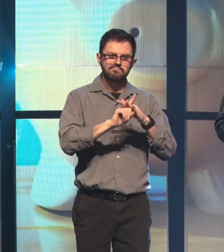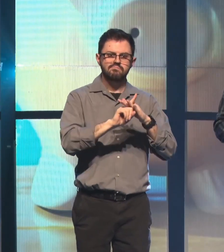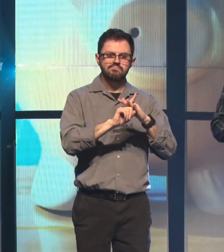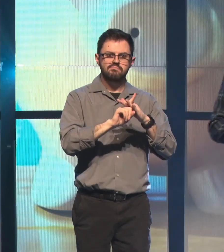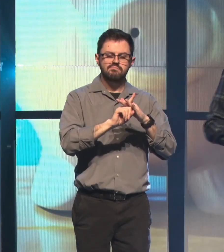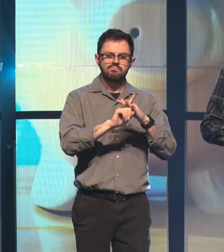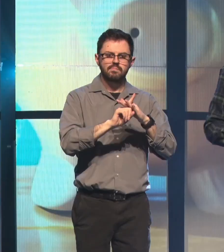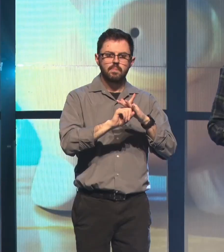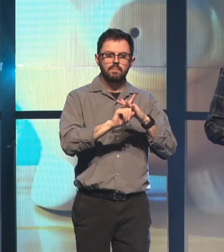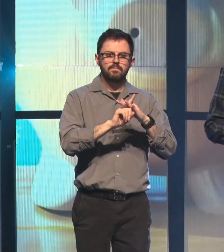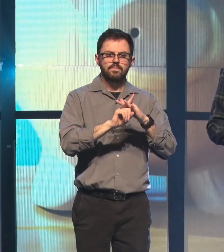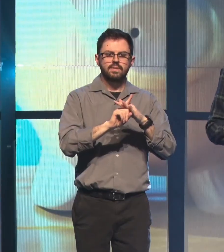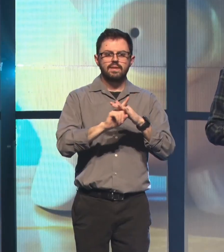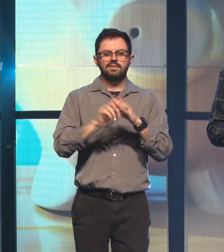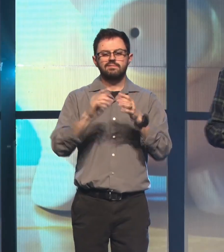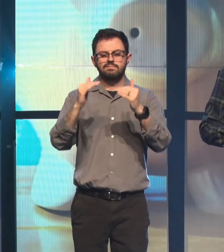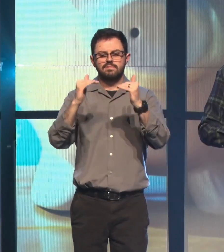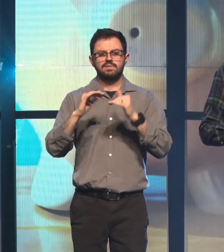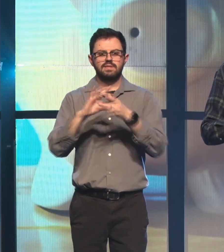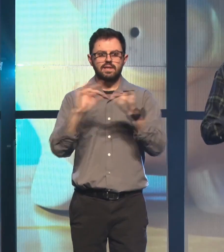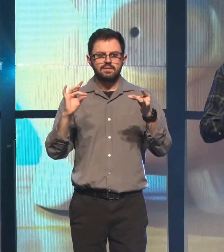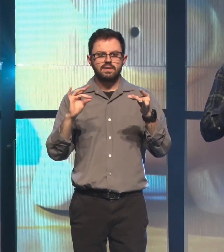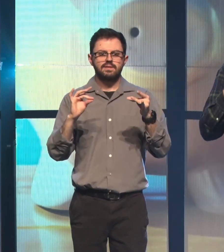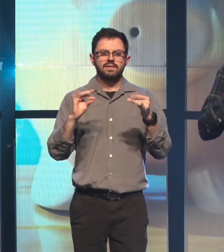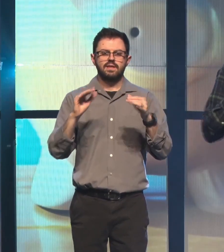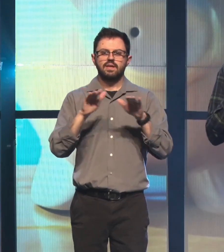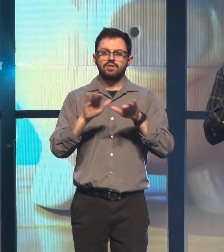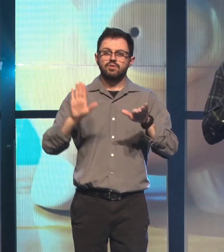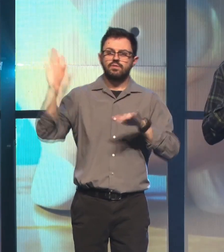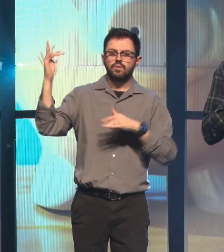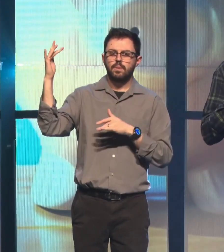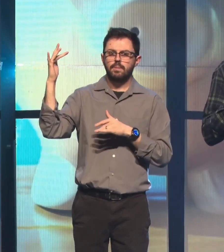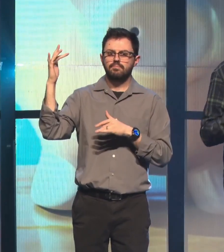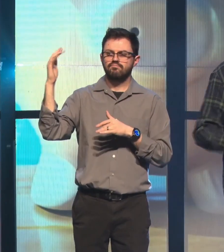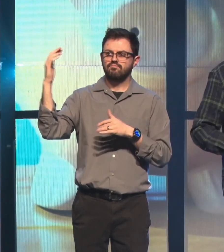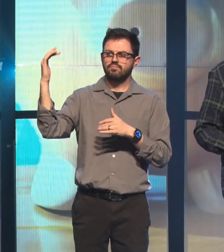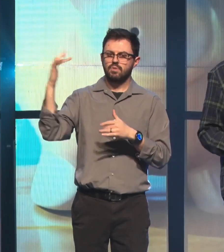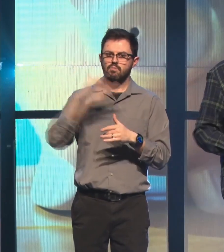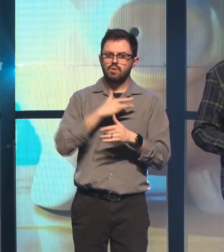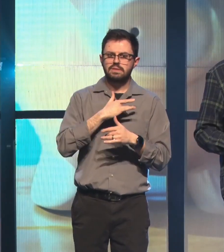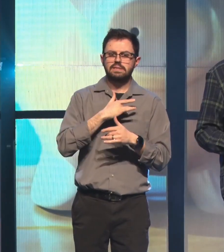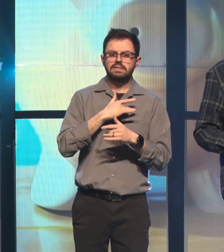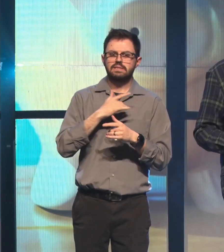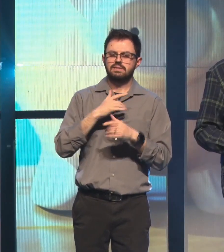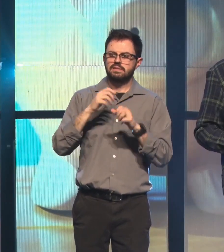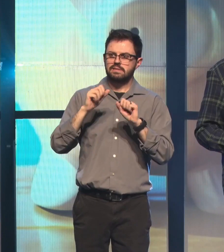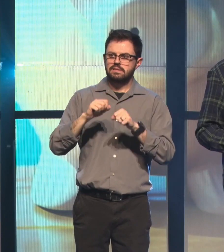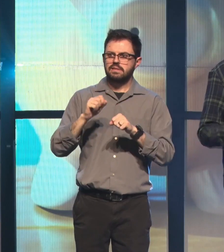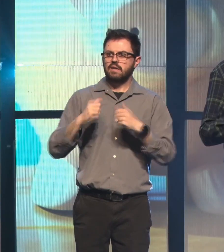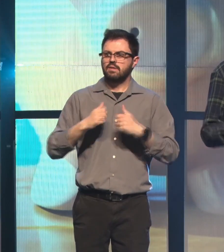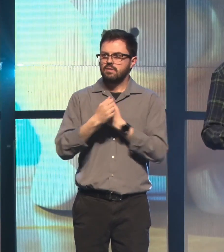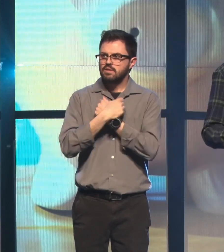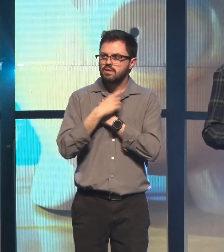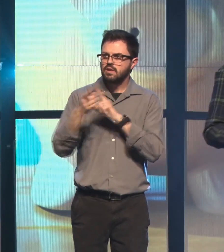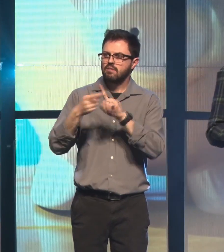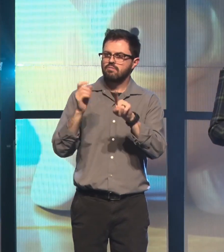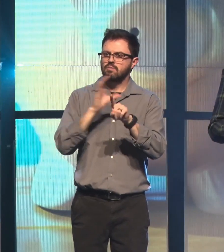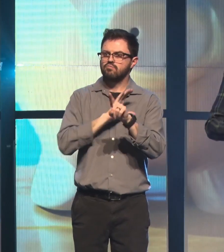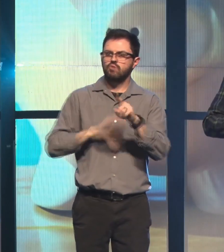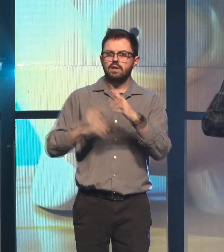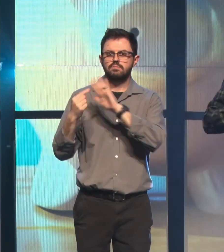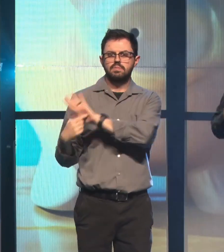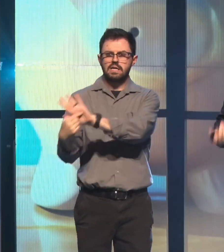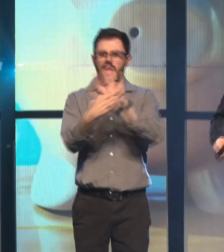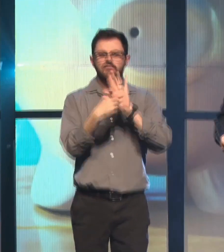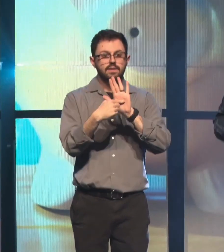And then it says, as children of your mercy, may the love of Christ in us be evident. So I think the love of Christ